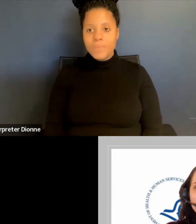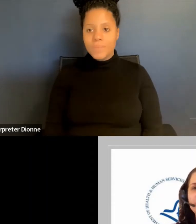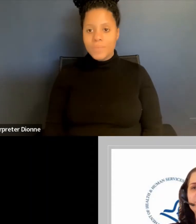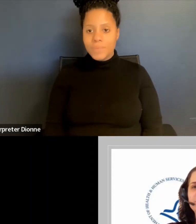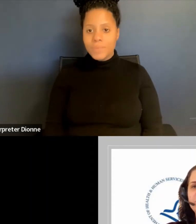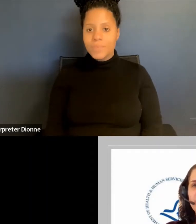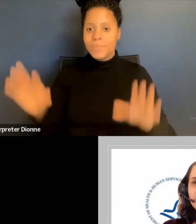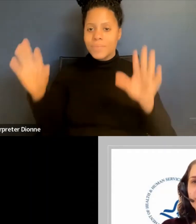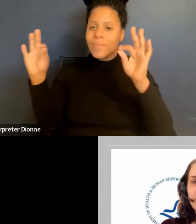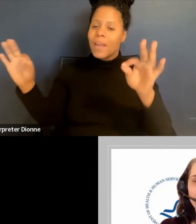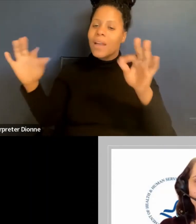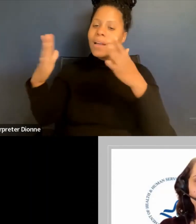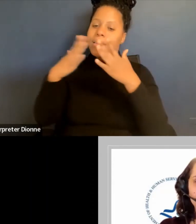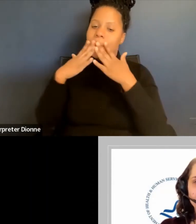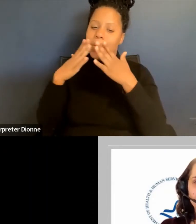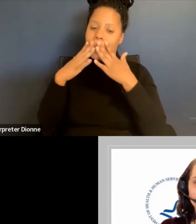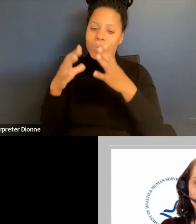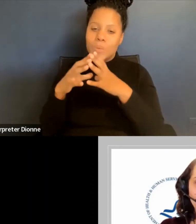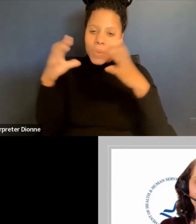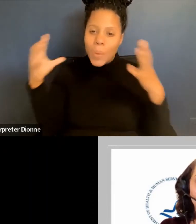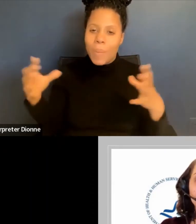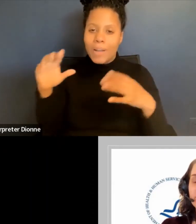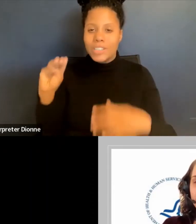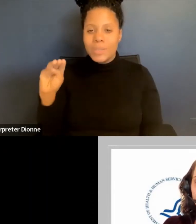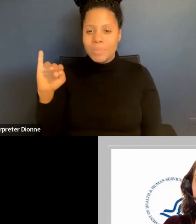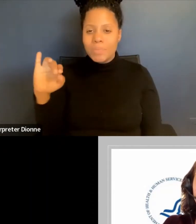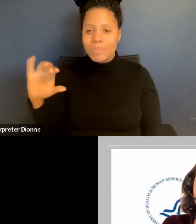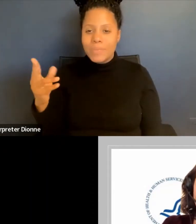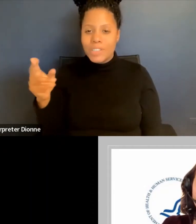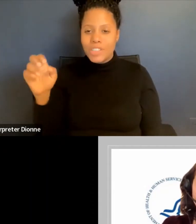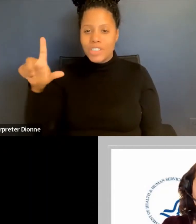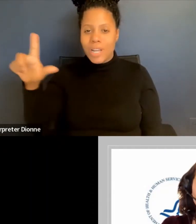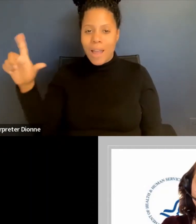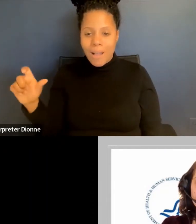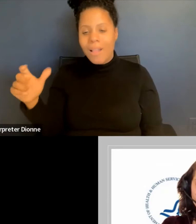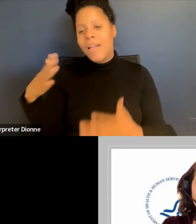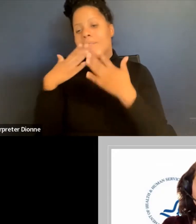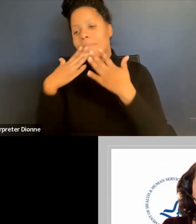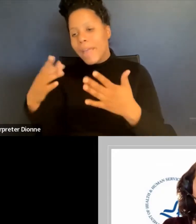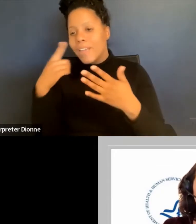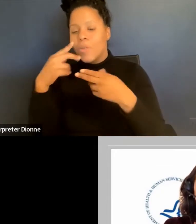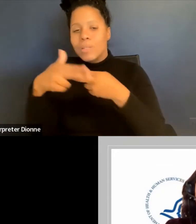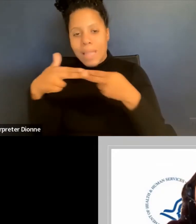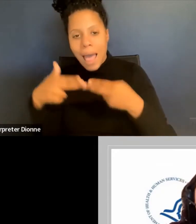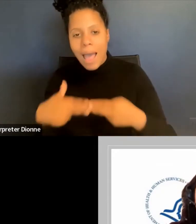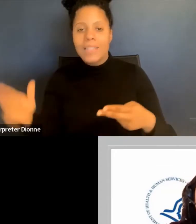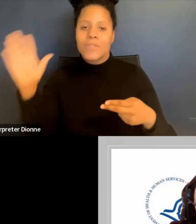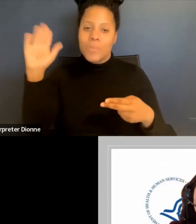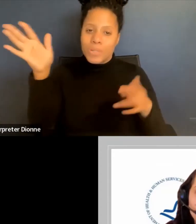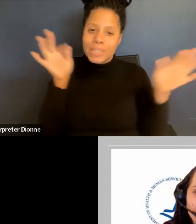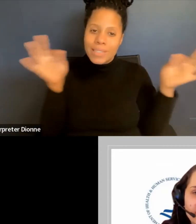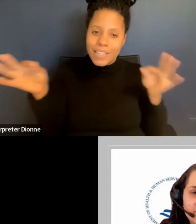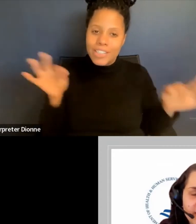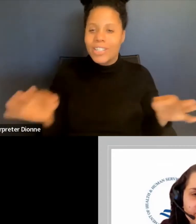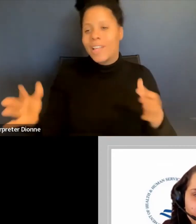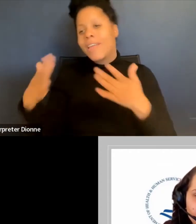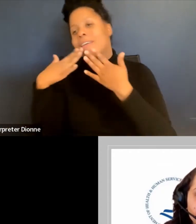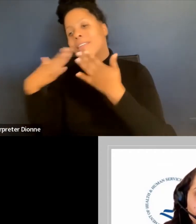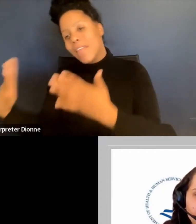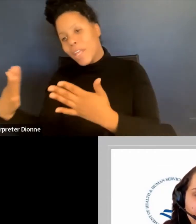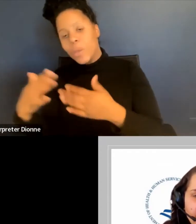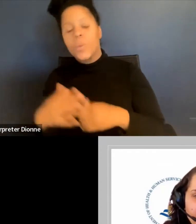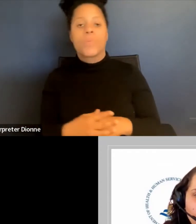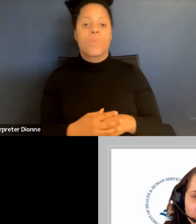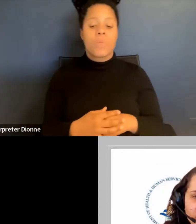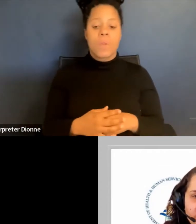Thank you so much, Michelle, for those slides, for that presentation. And I want to invite folks